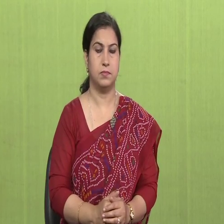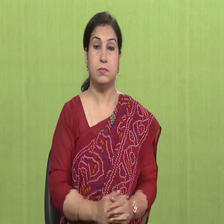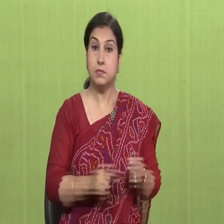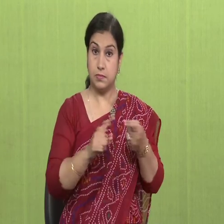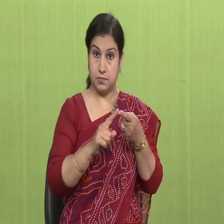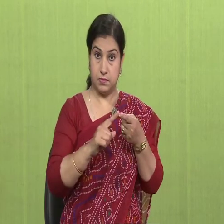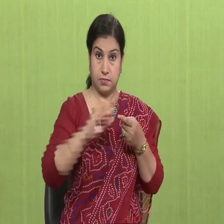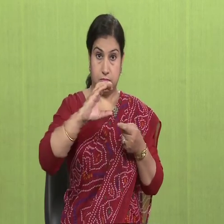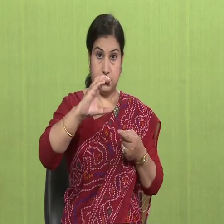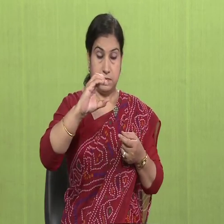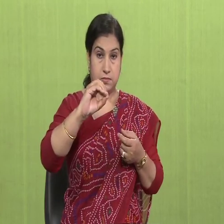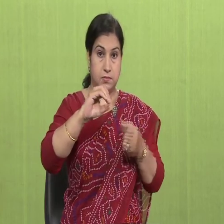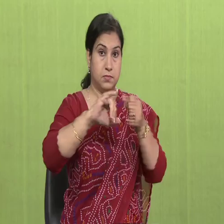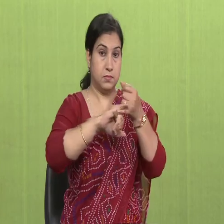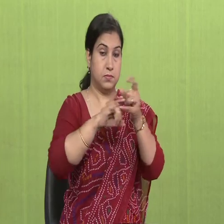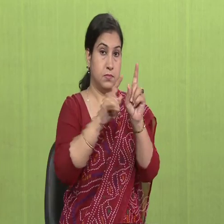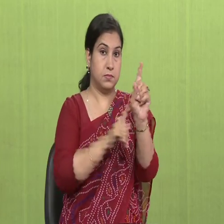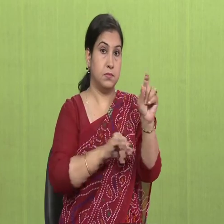Ecosystem is any segment of the landscape